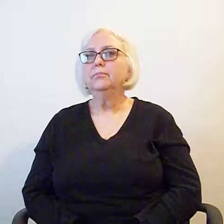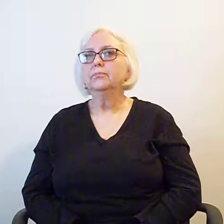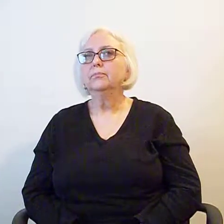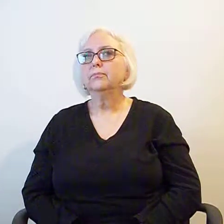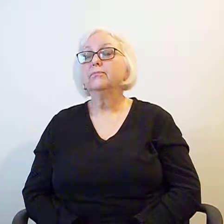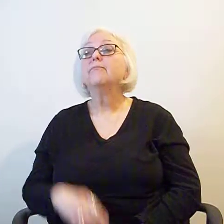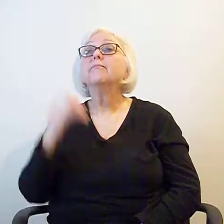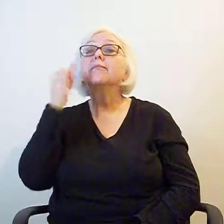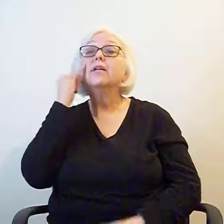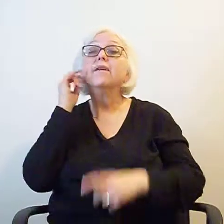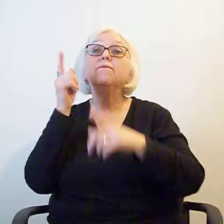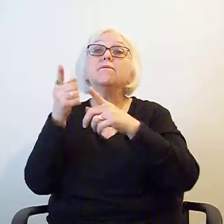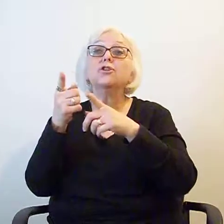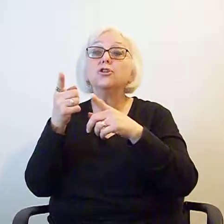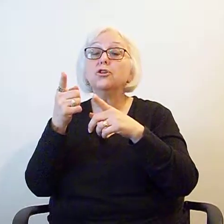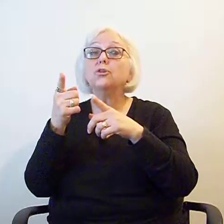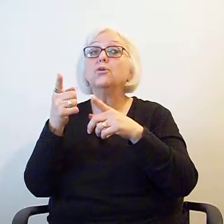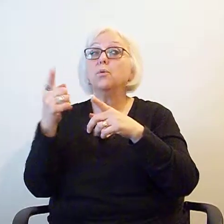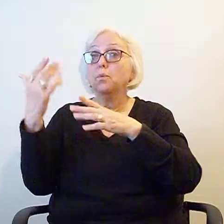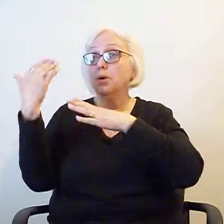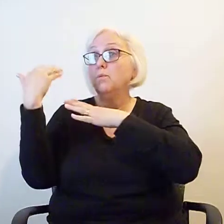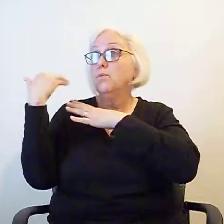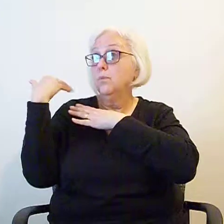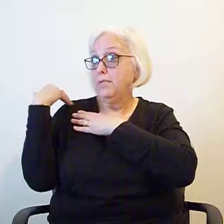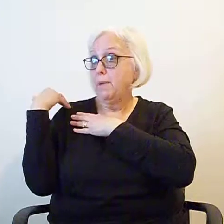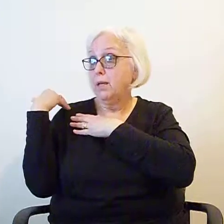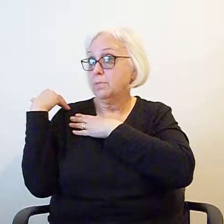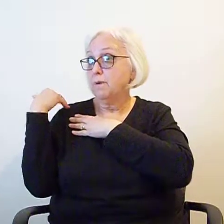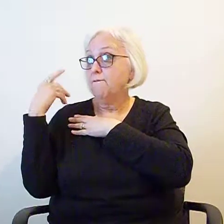If you are determined to be responsible for threats or